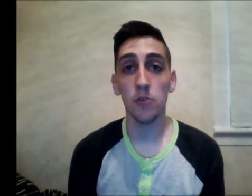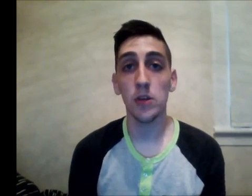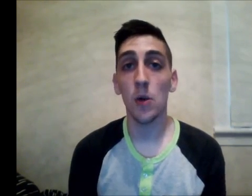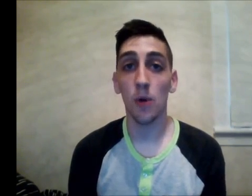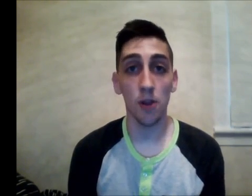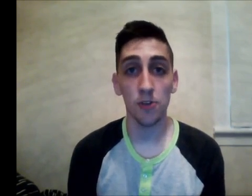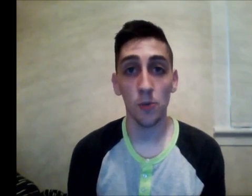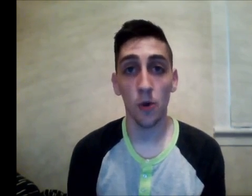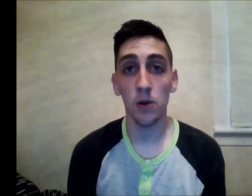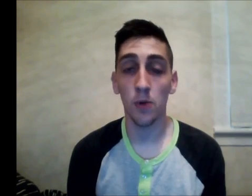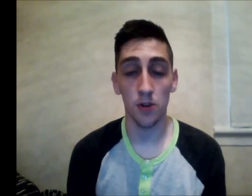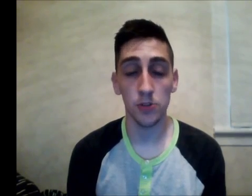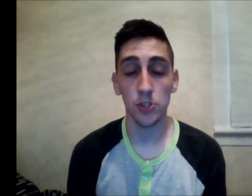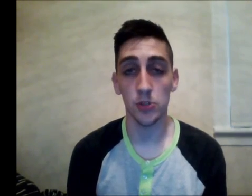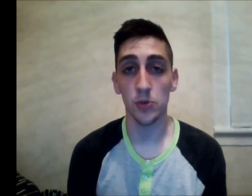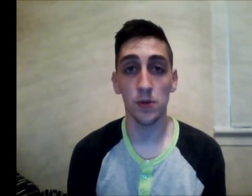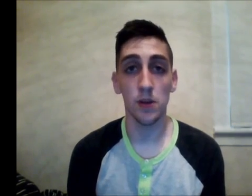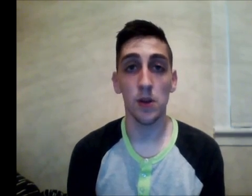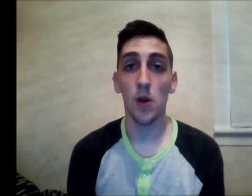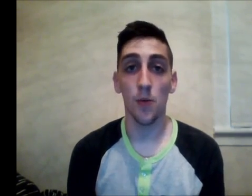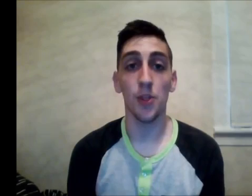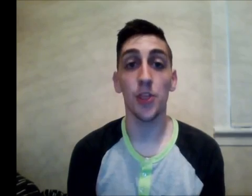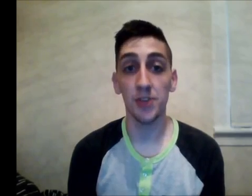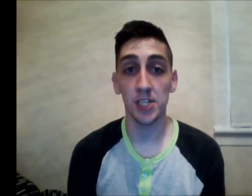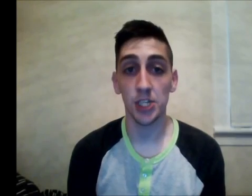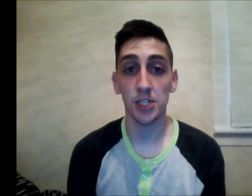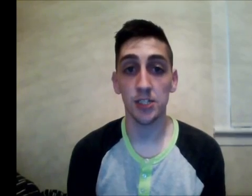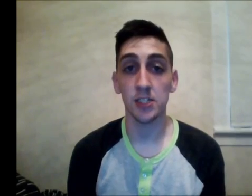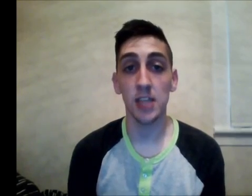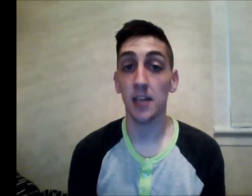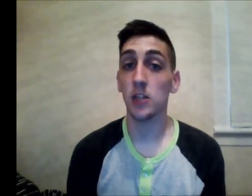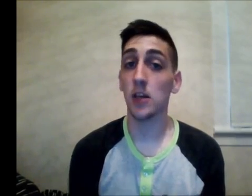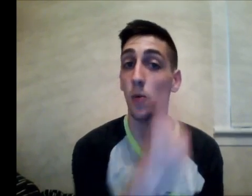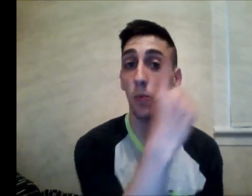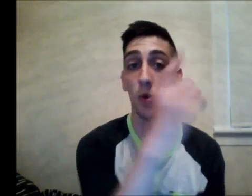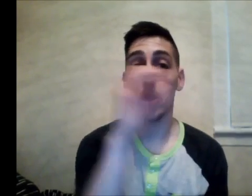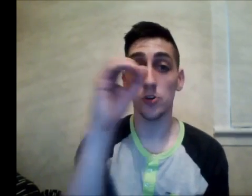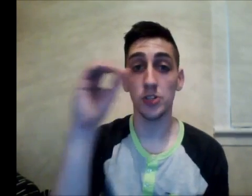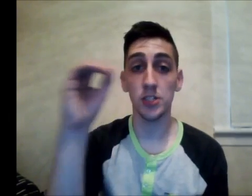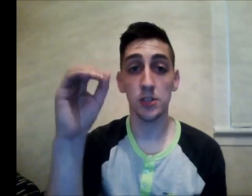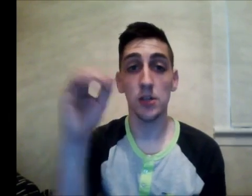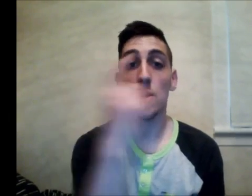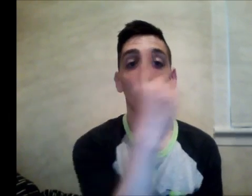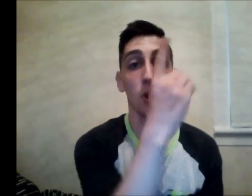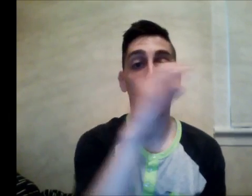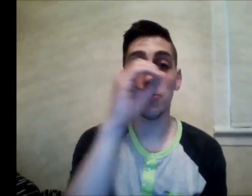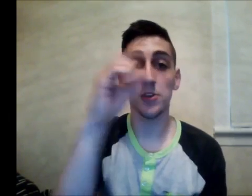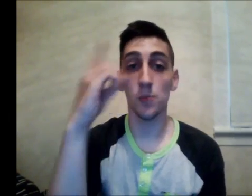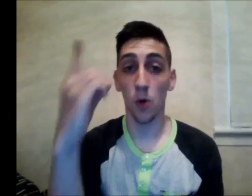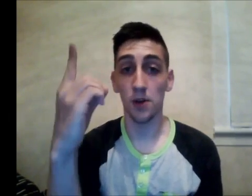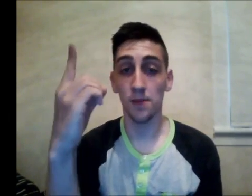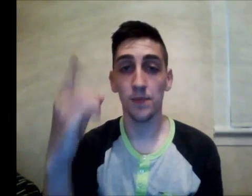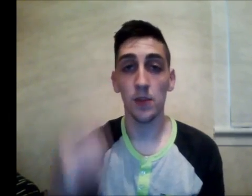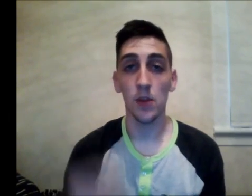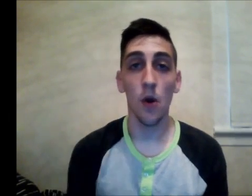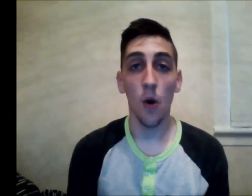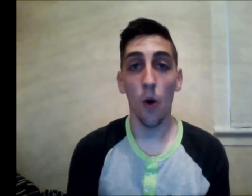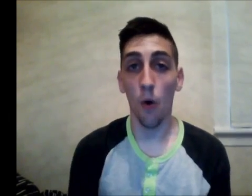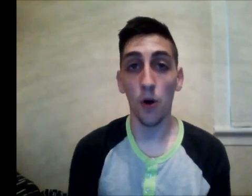100, 101, 102 with 3 digits instead, like 100, 101, or